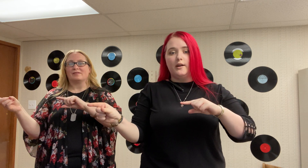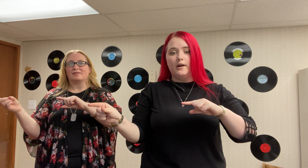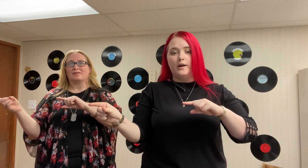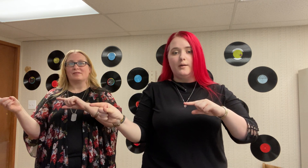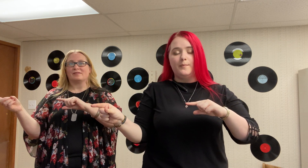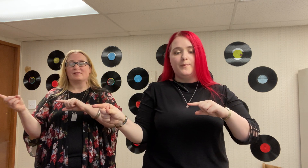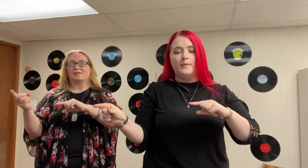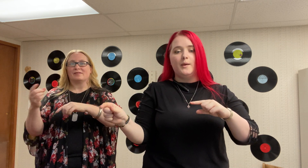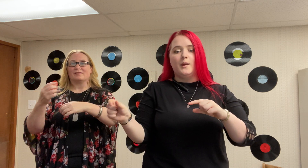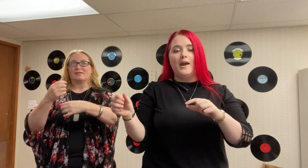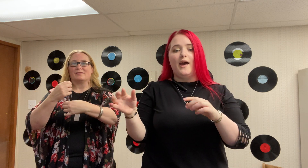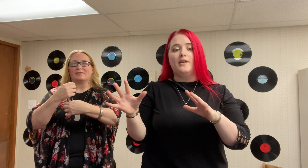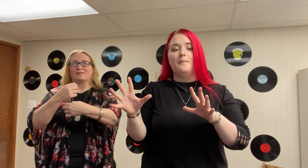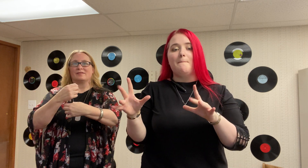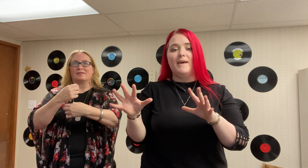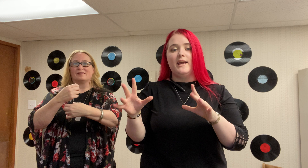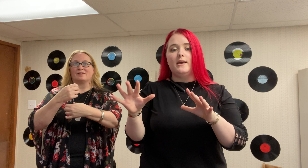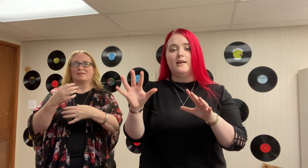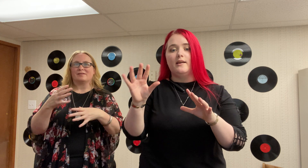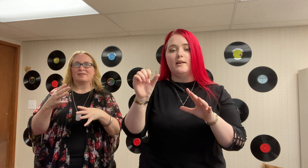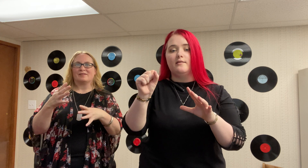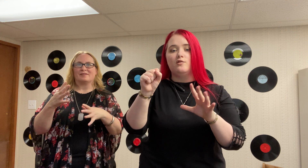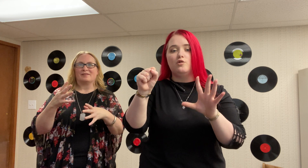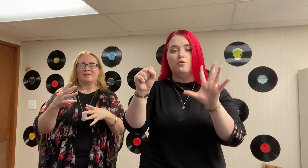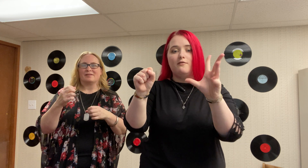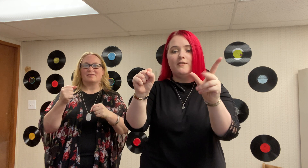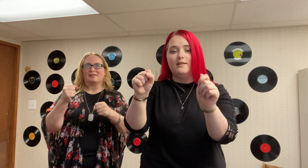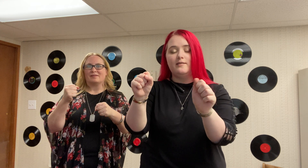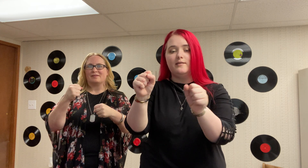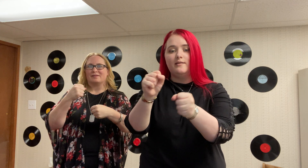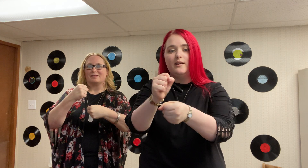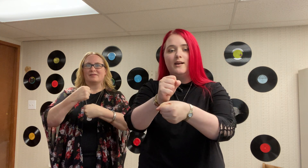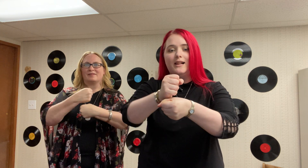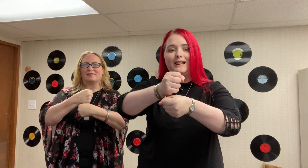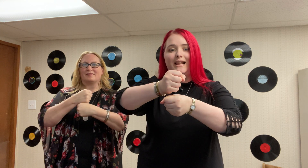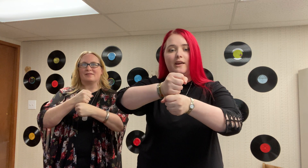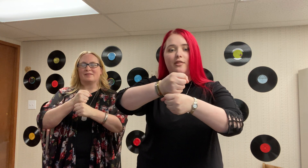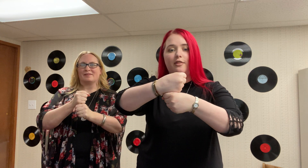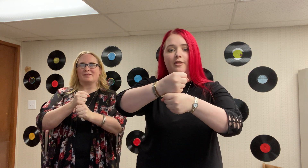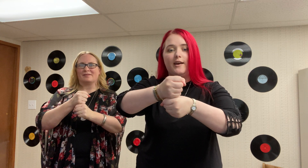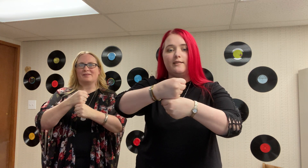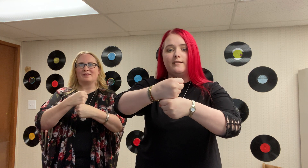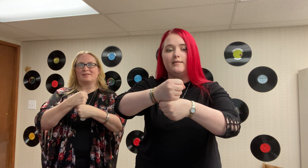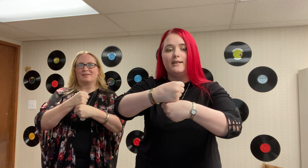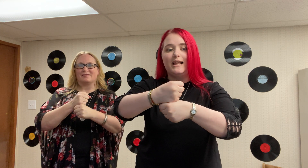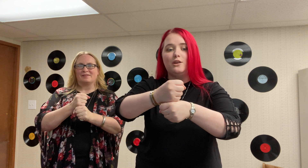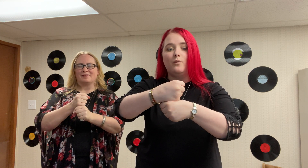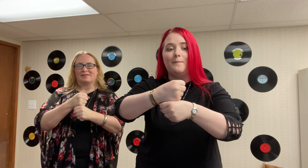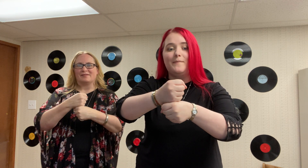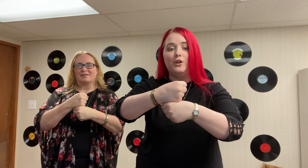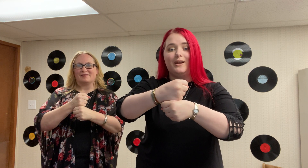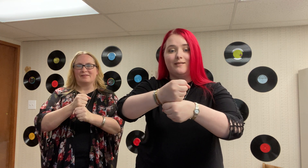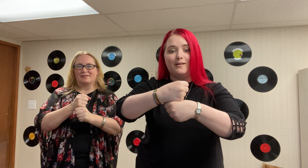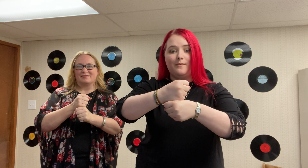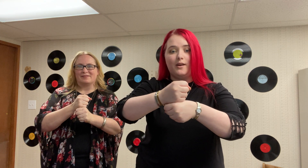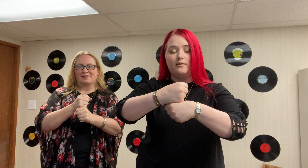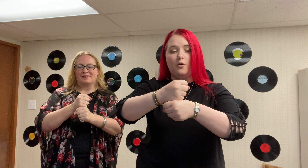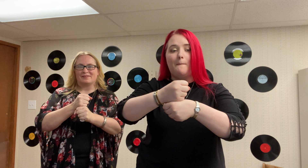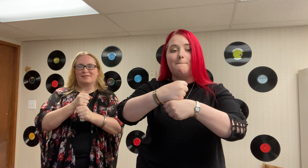gonna, and then make is two fists like this, like you are building something. So